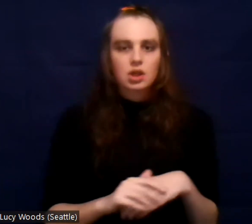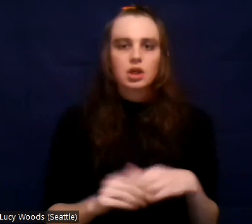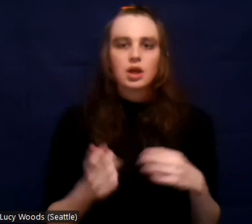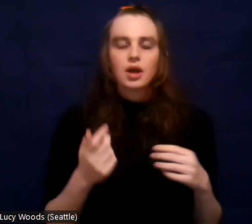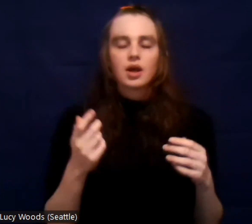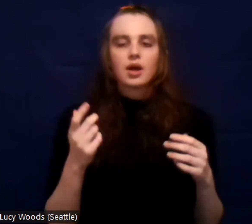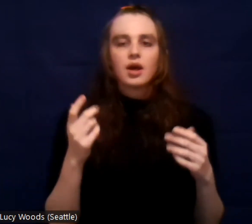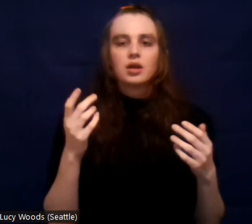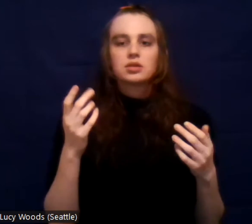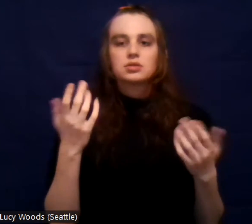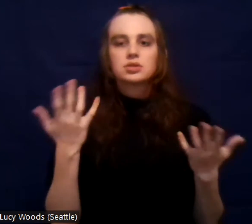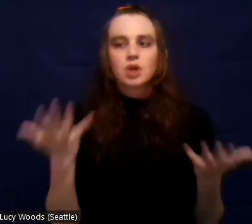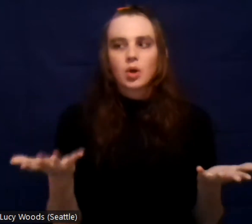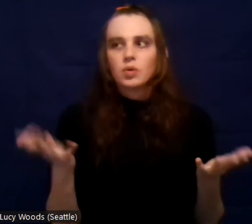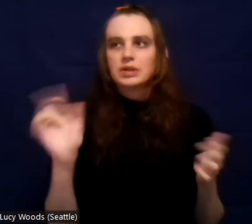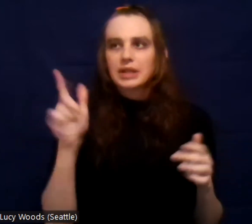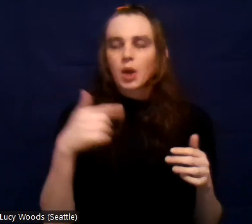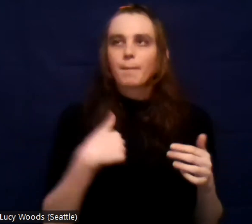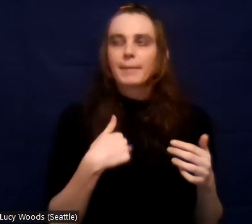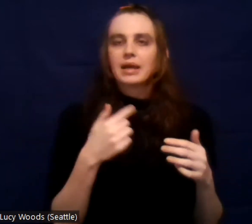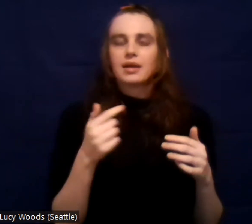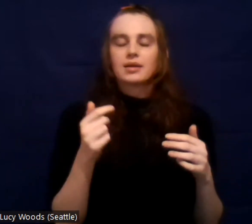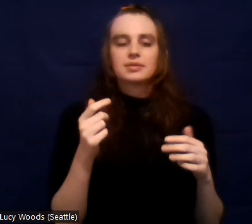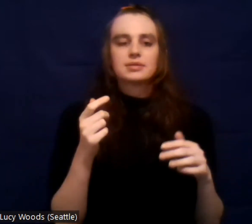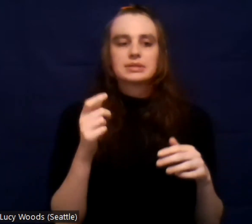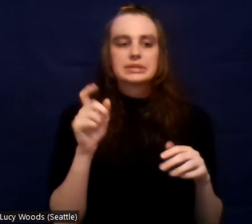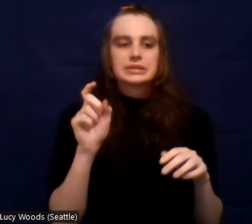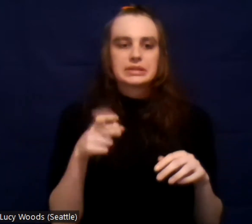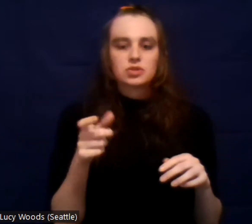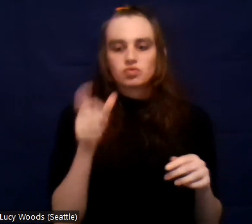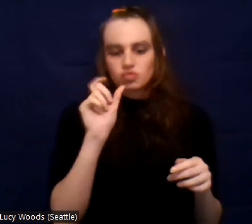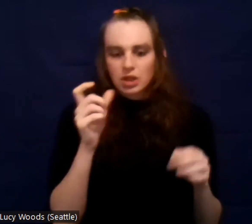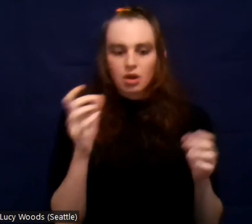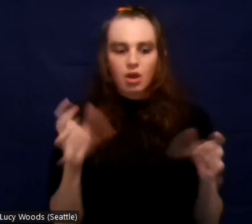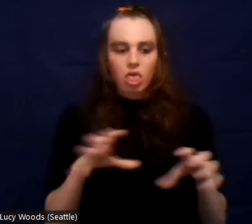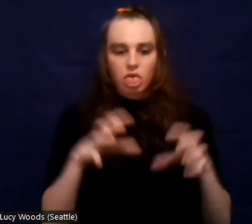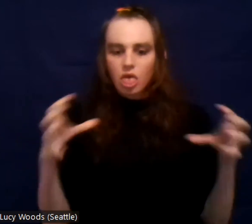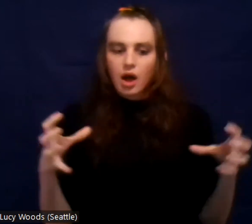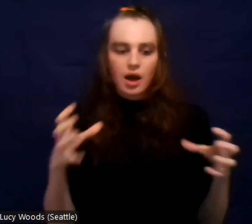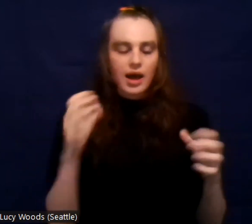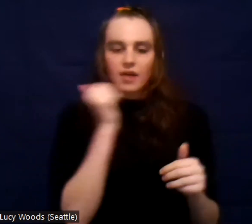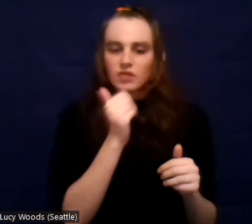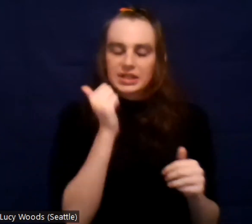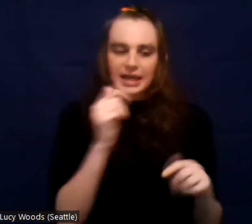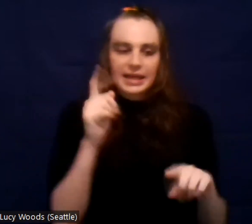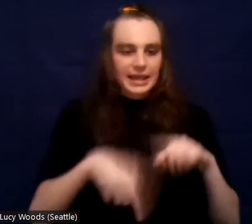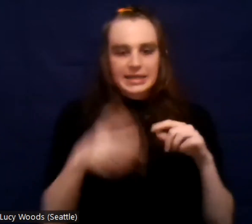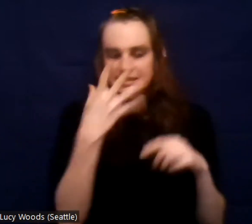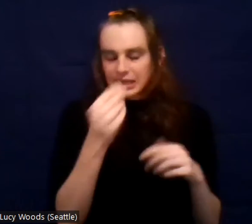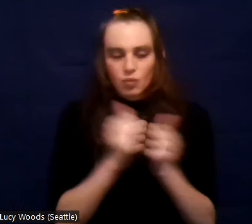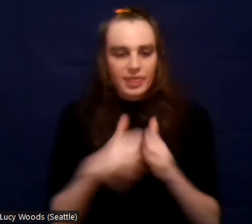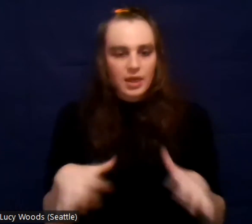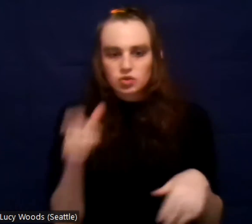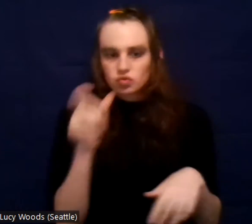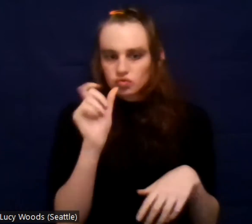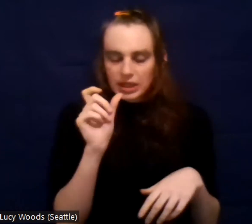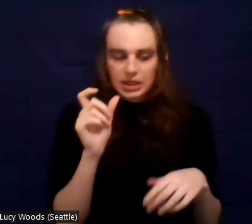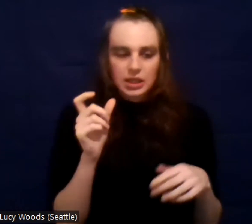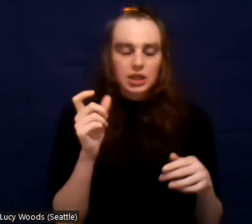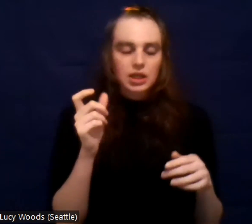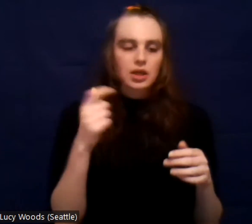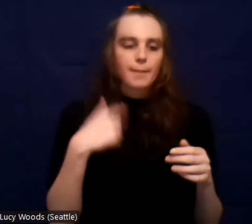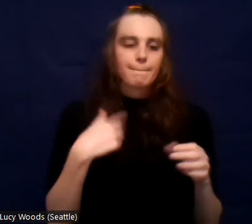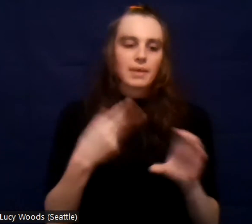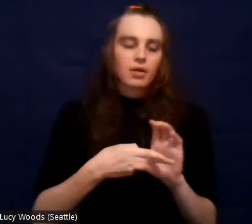eventually I couldn't hold a job cause I couldn't make it to lunch anymore without having some type of alcohol in me. Um, and I started this vicious